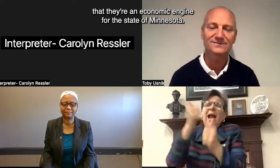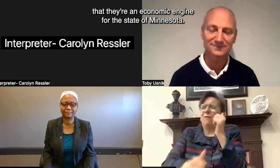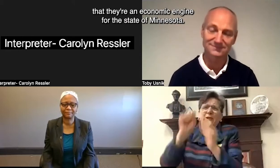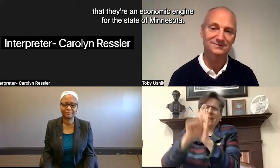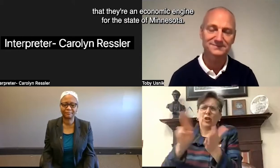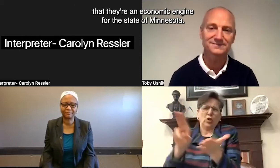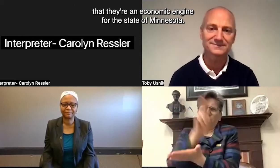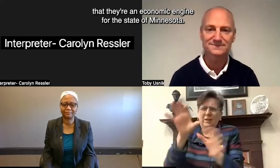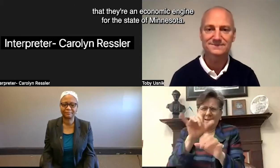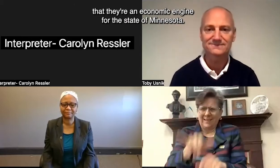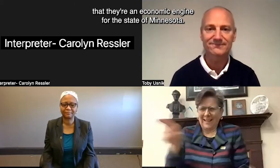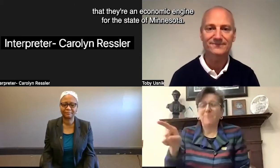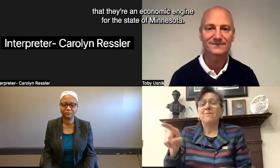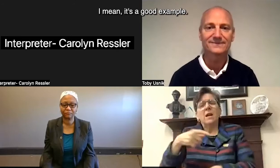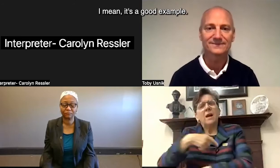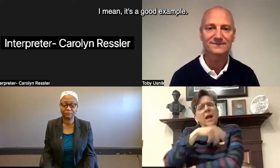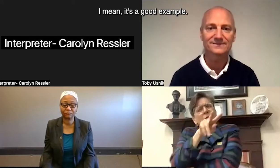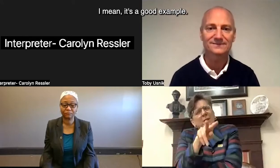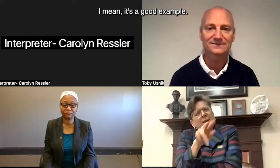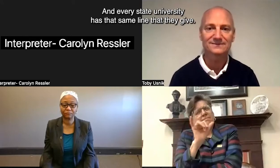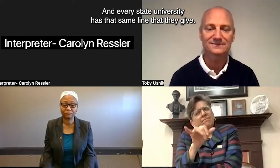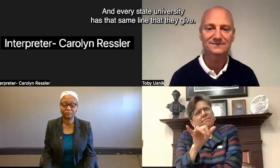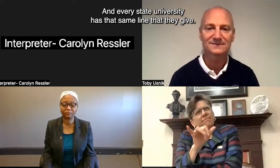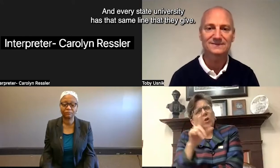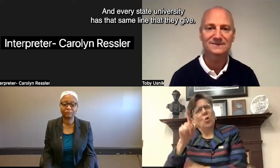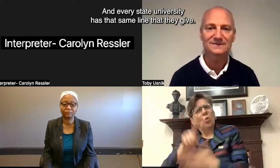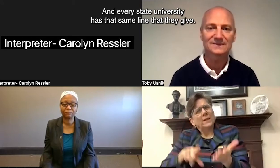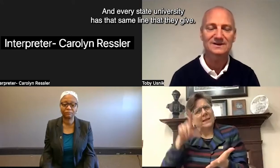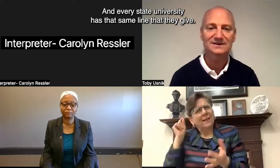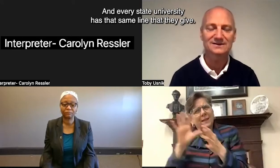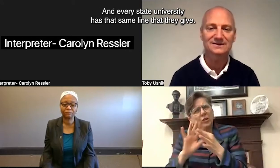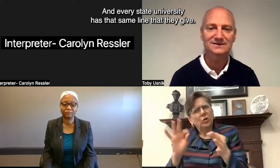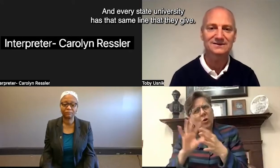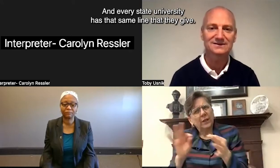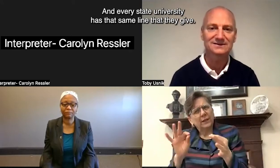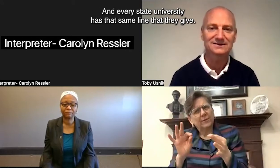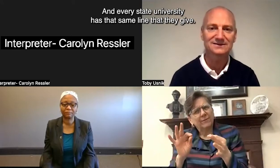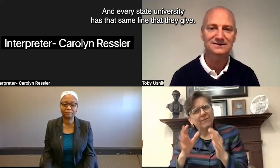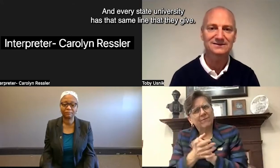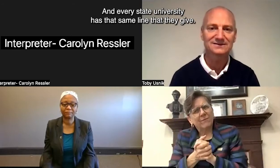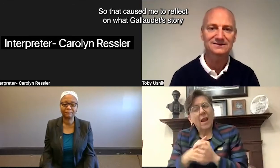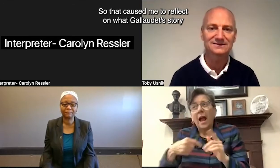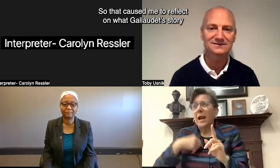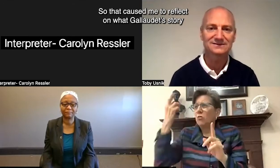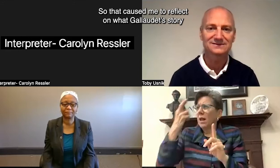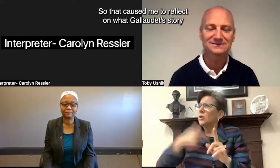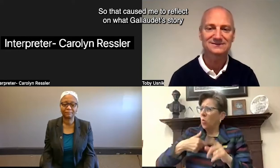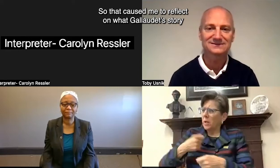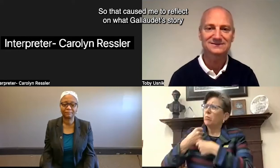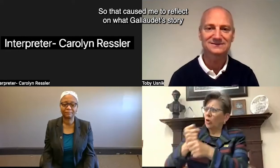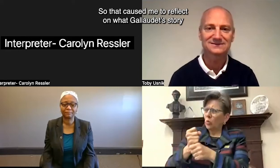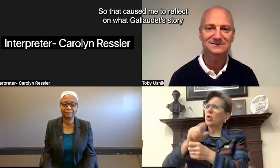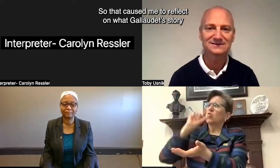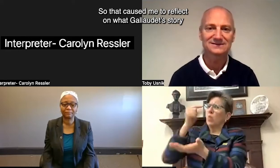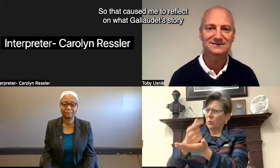Minnesota. mean, it's a good example. And every state university has that same line that they give. So that caused me to reflect on what Gallaudet's story